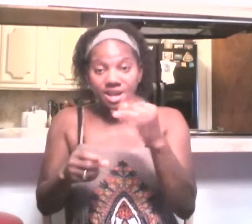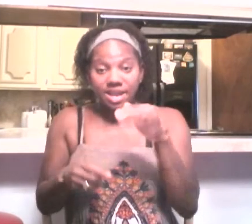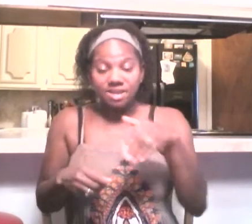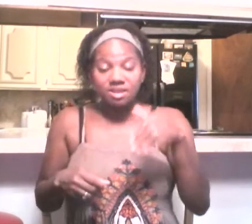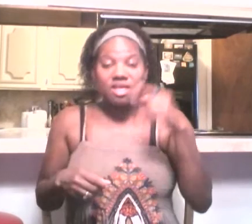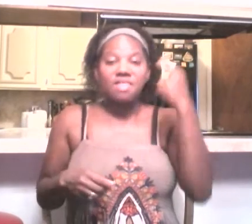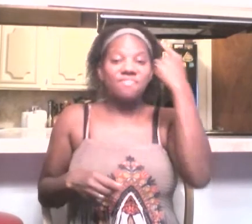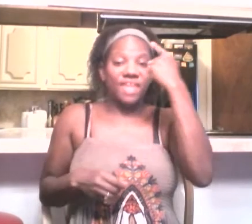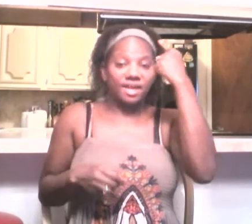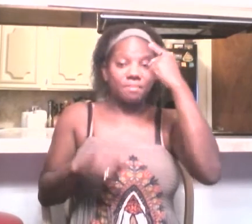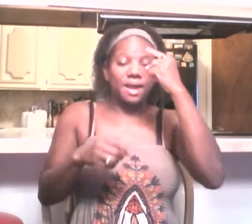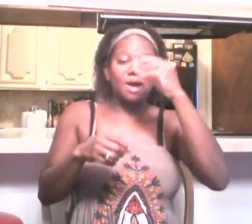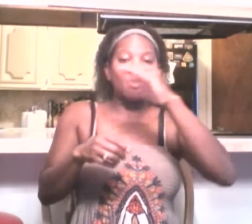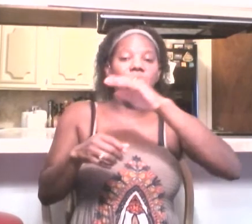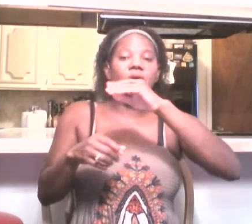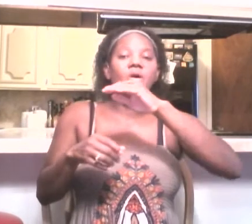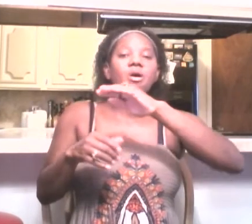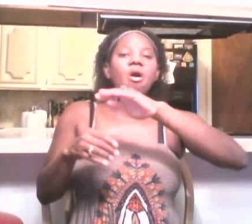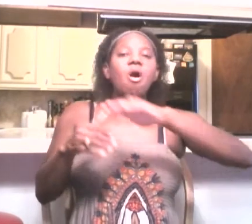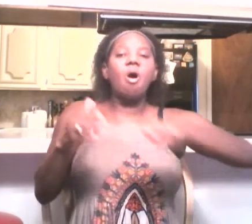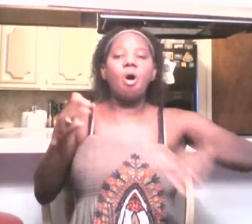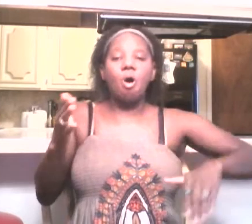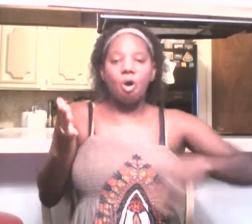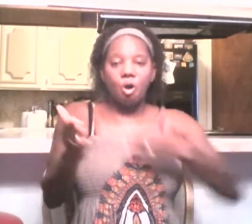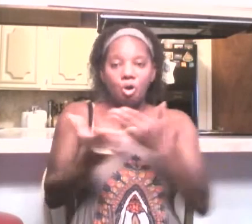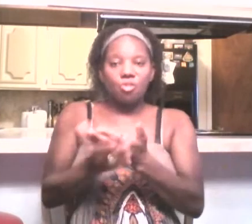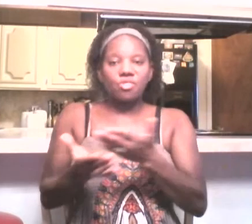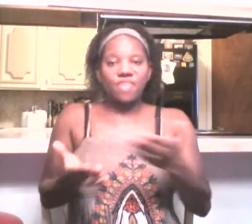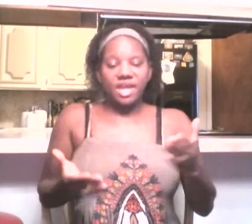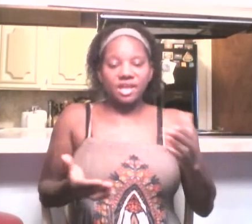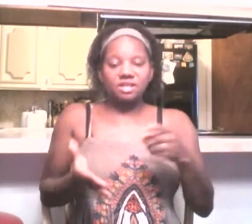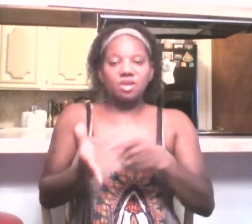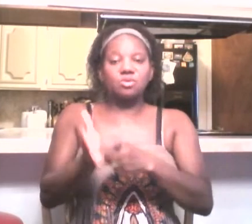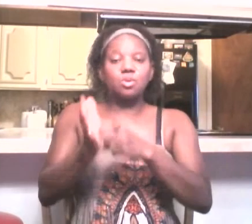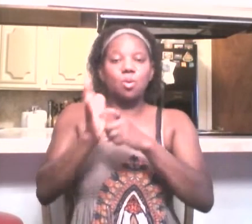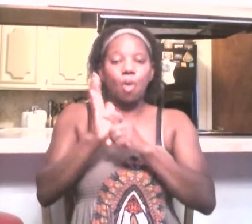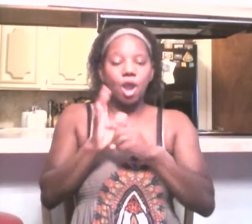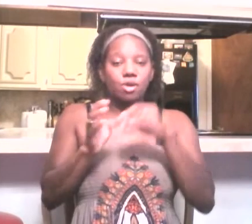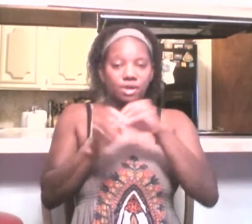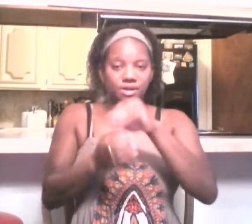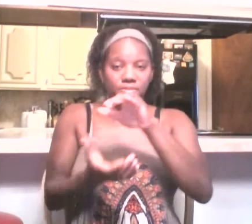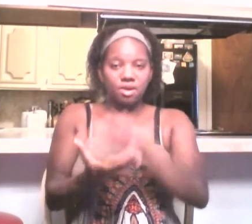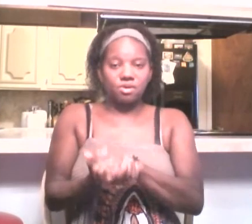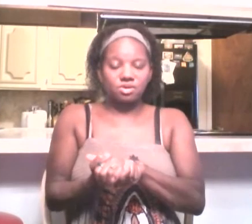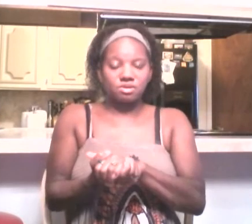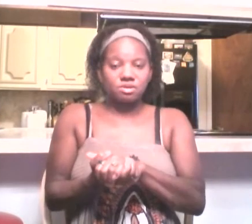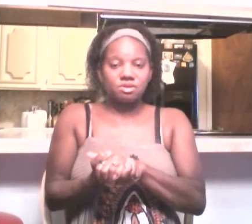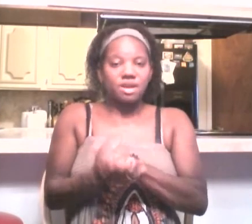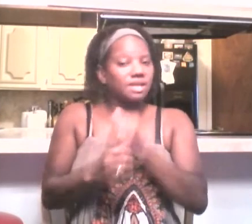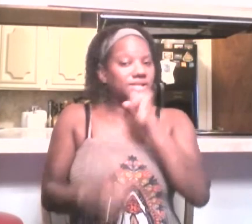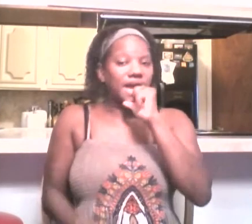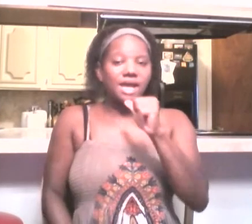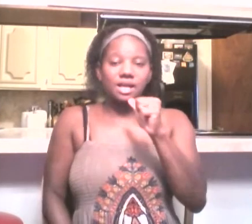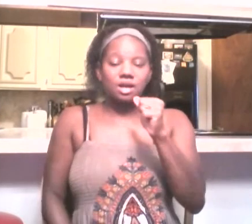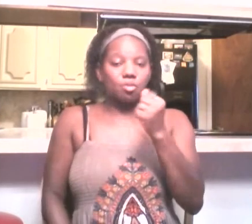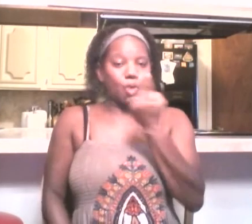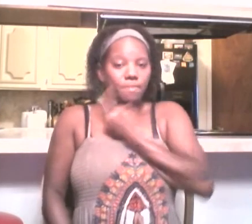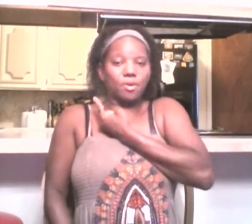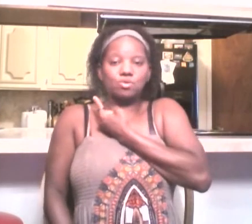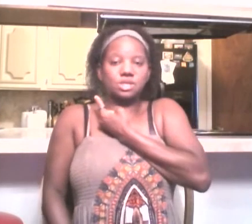yet, think about all the things that are required in a marriage. It's not a one